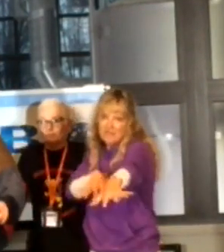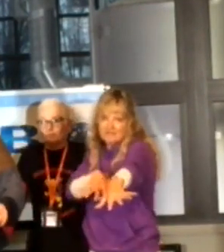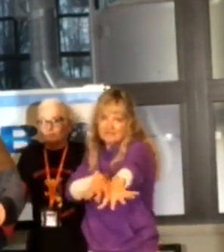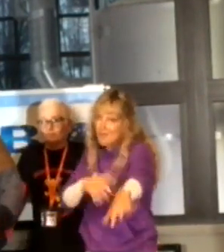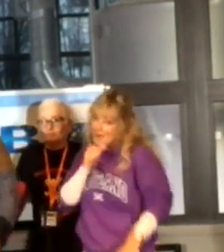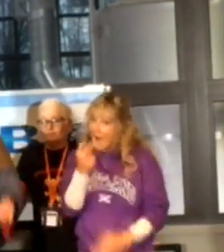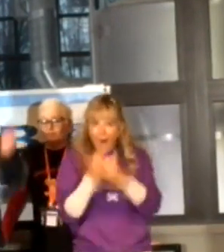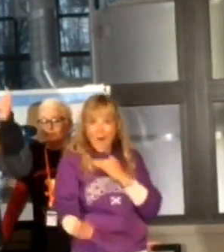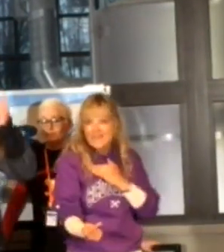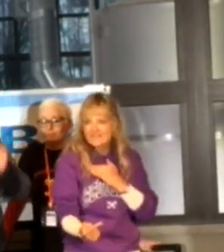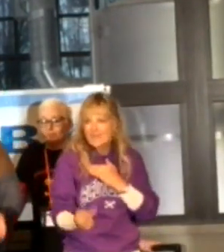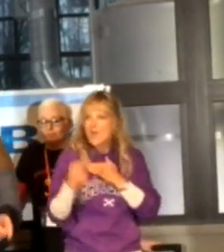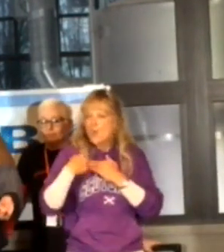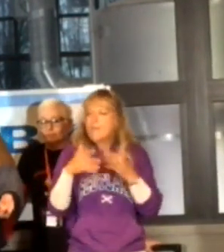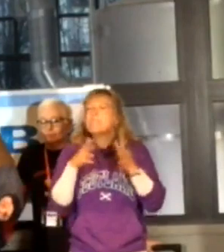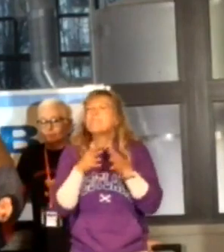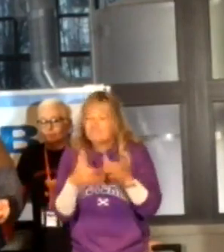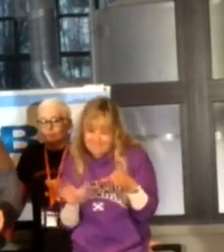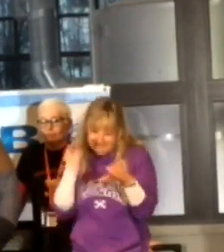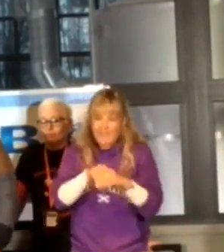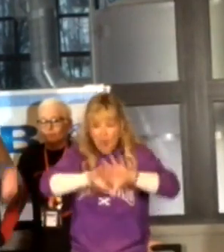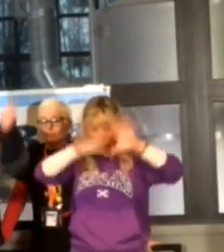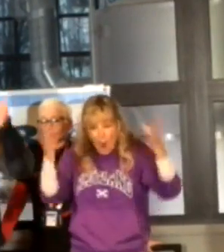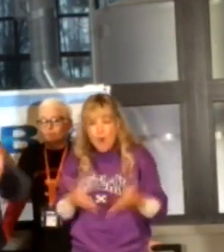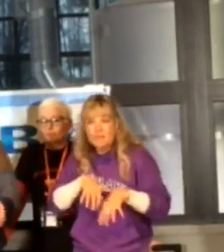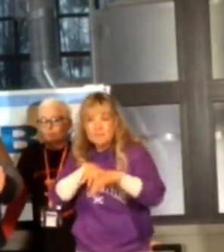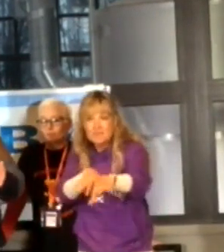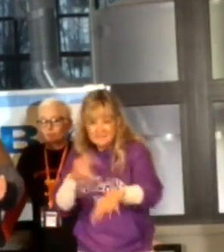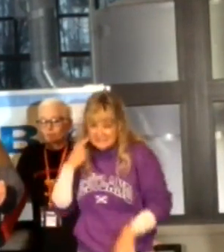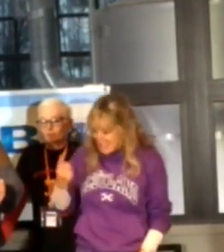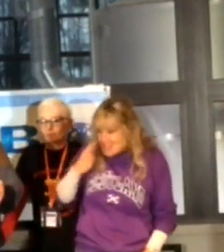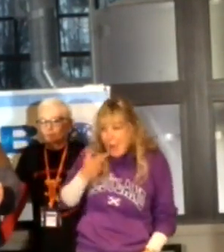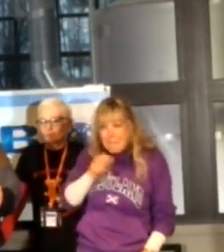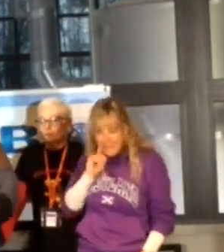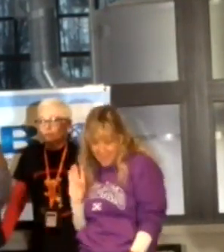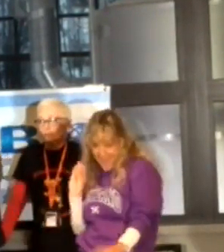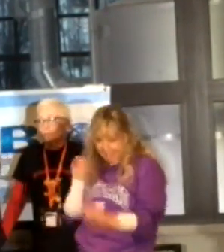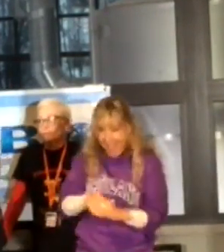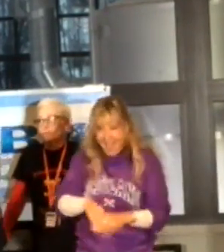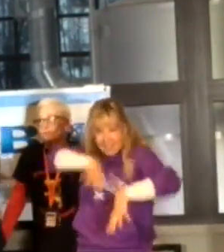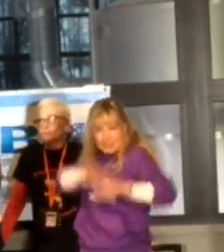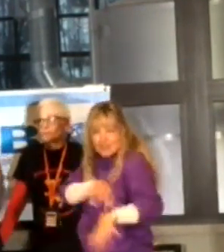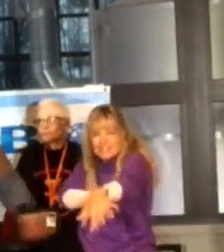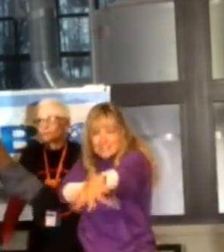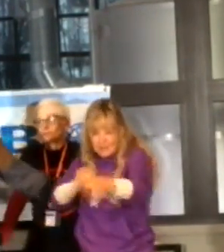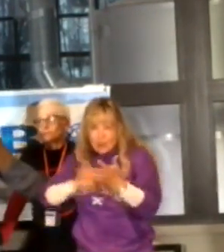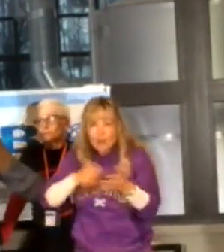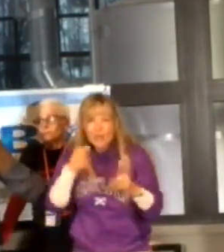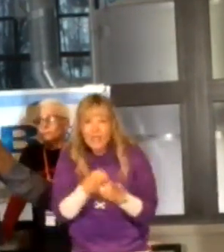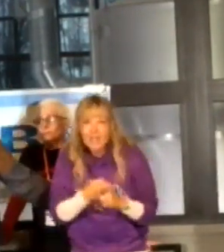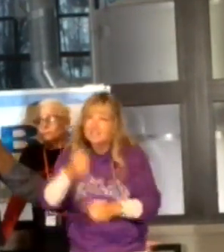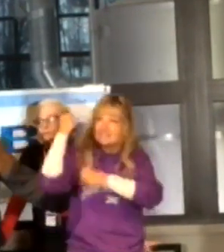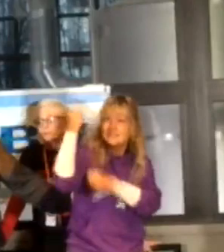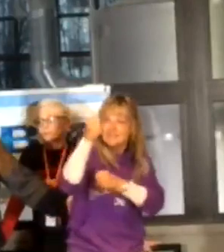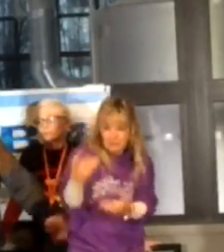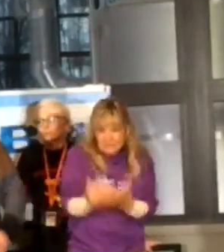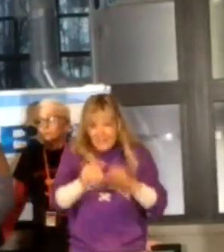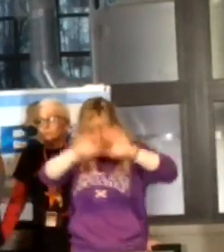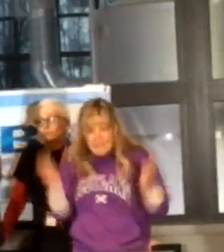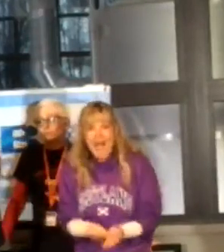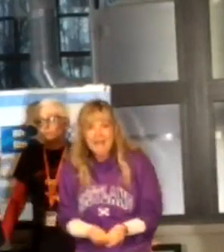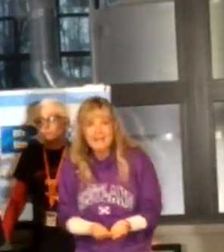own. We're part of a global movement. We've seen the young people taken to the streets across the UK to save the planet.